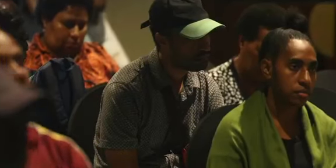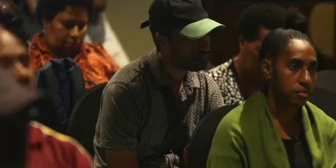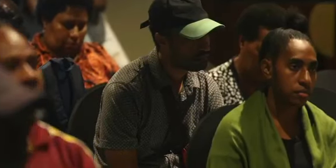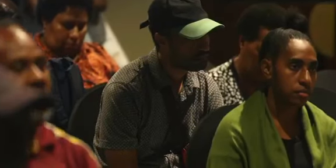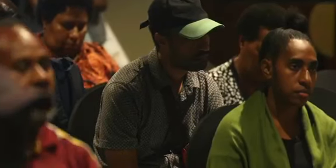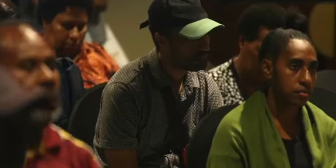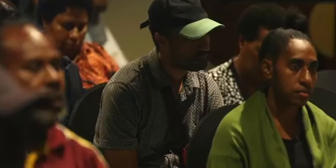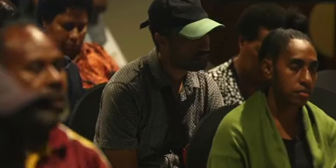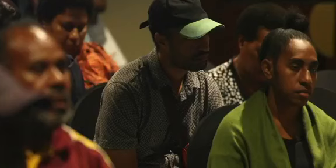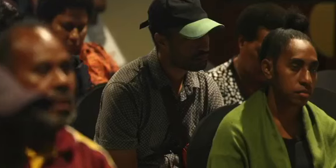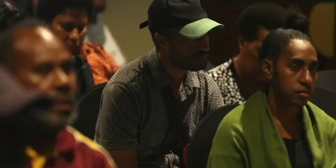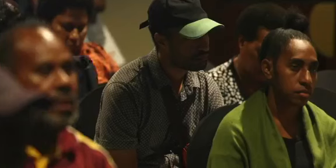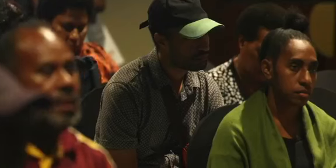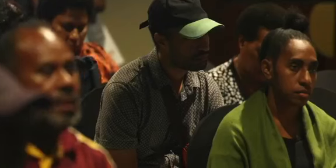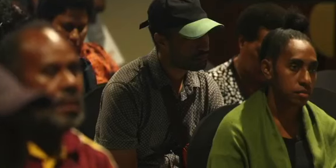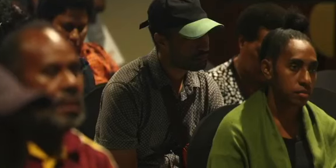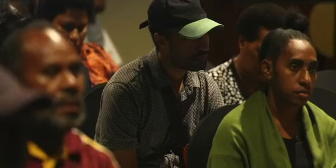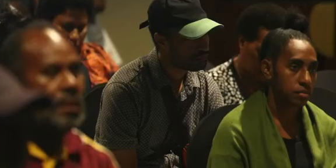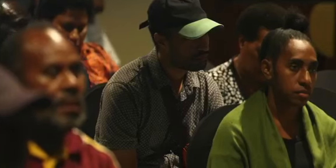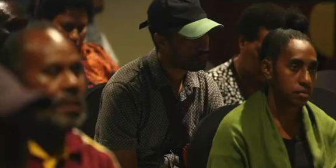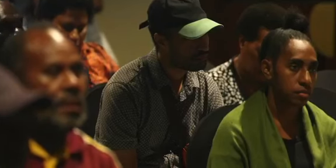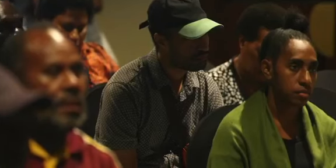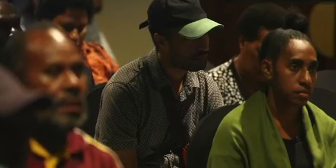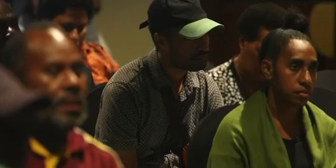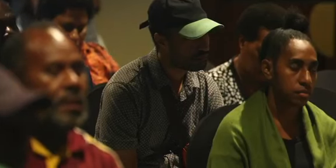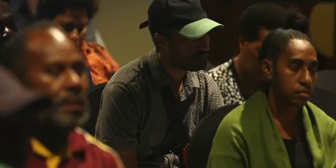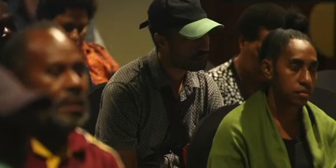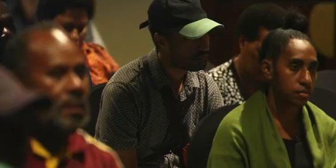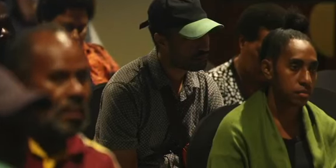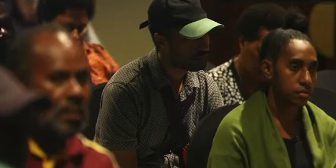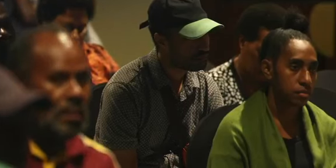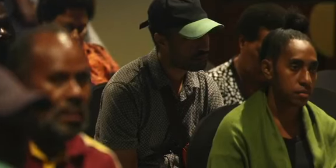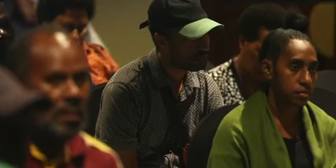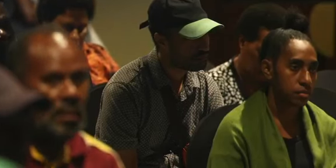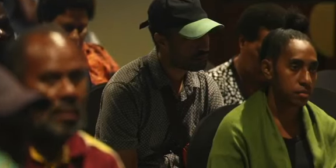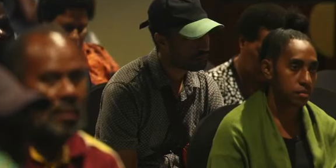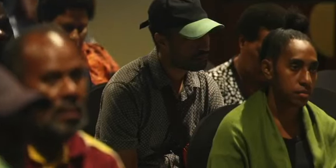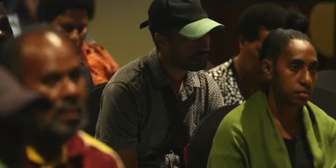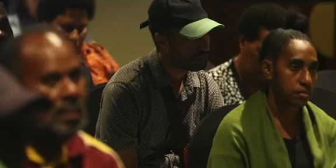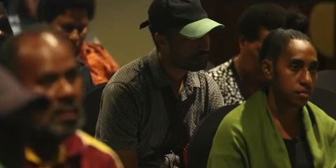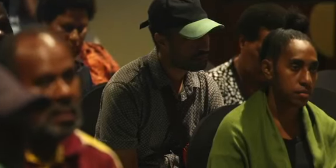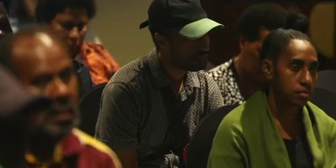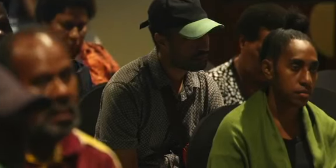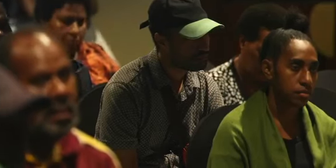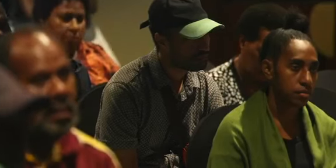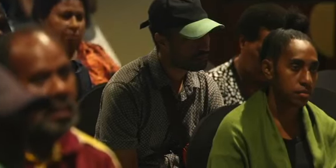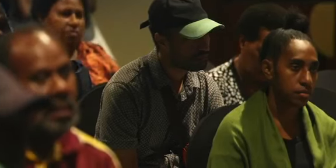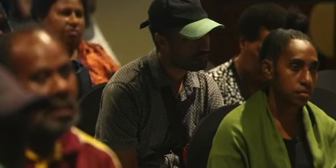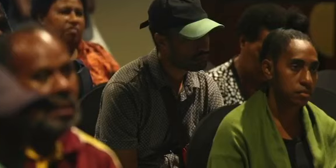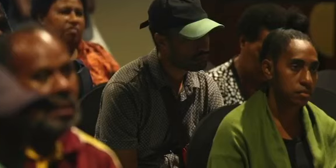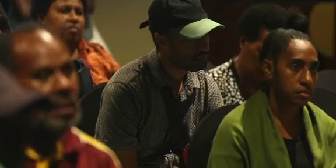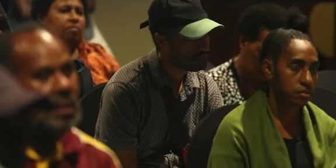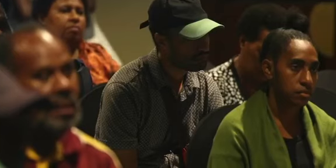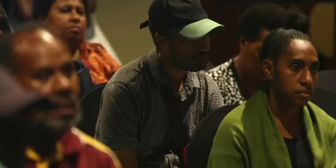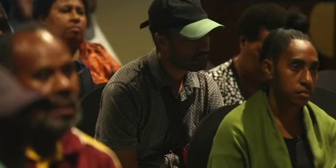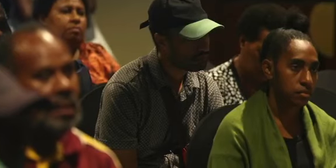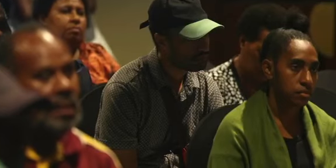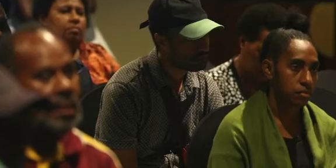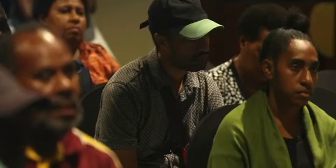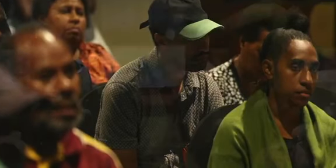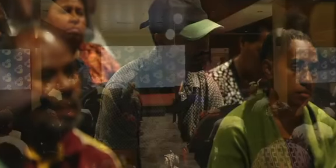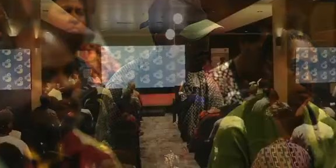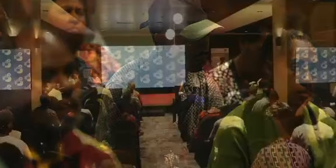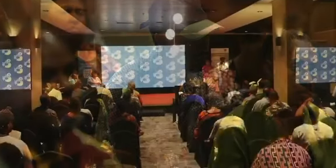you survey Sam, you no comply, now you still finding way you around to trying to get a COC. You not only